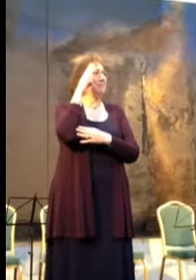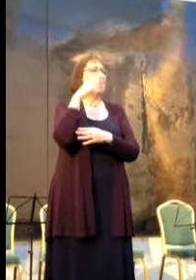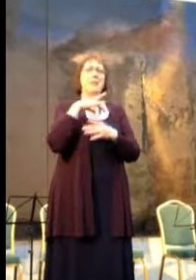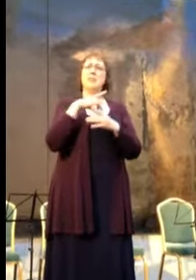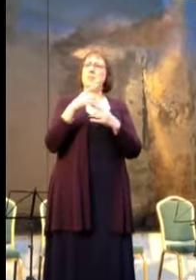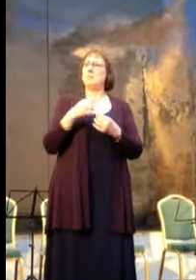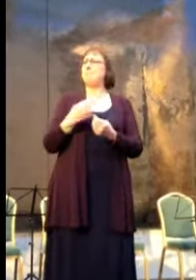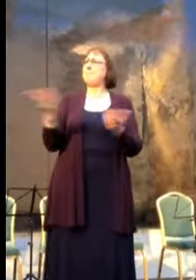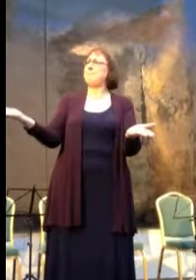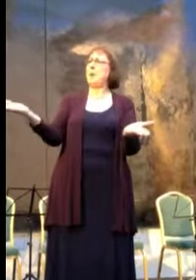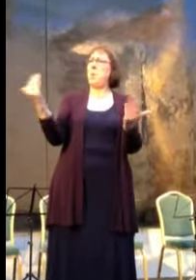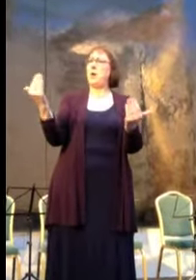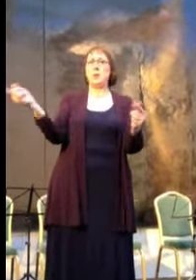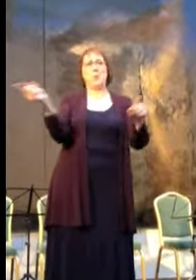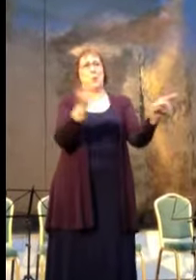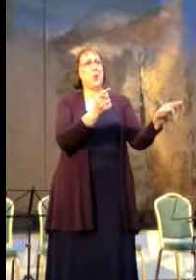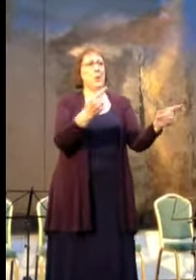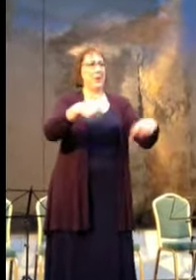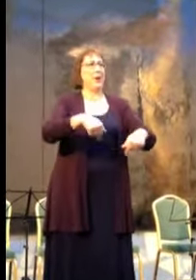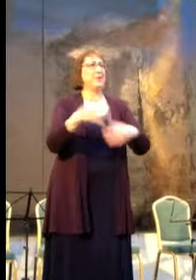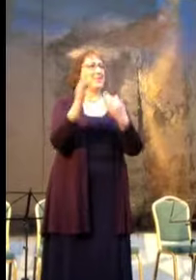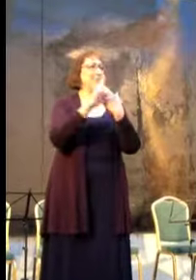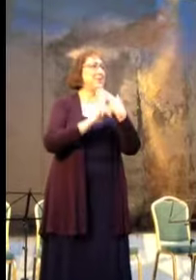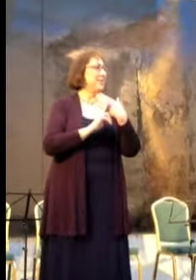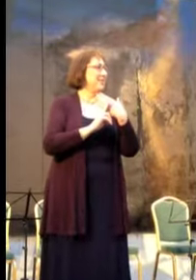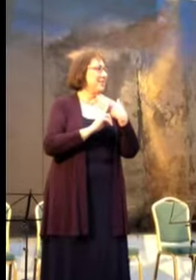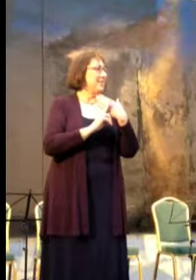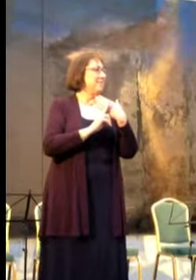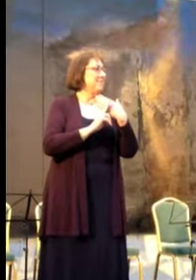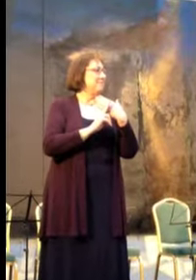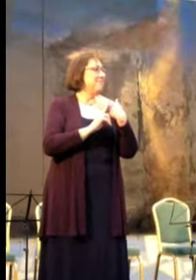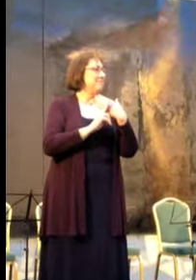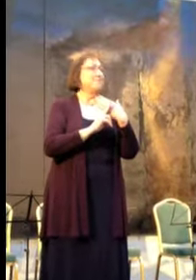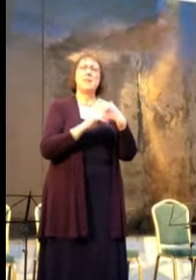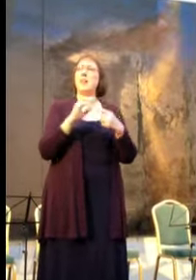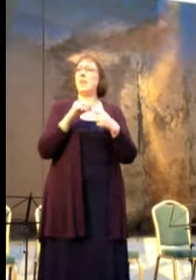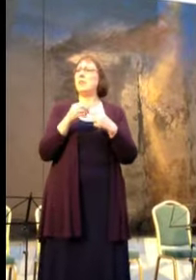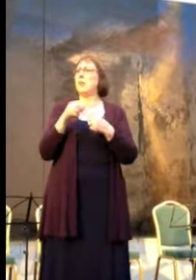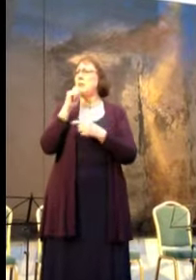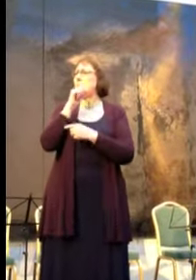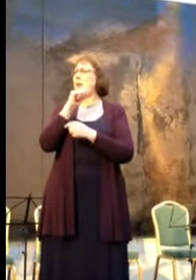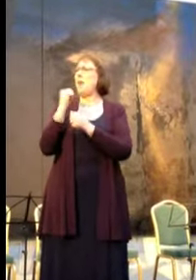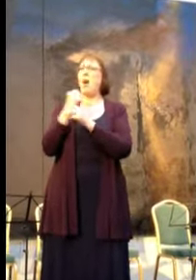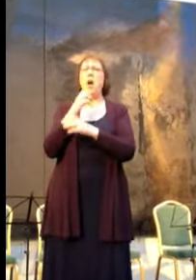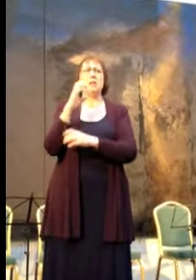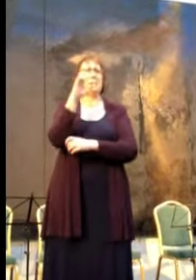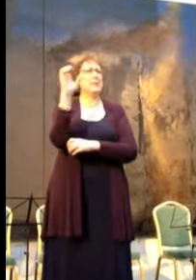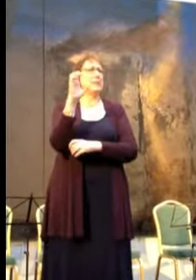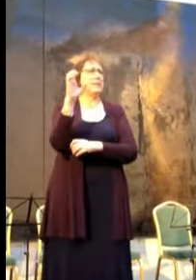a gesture through your presence here this afternoon of trying to say every citizen in